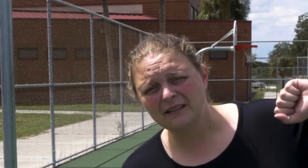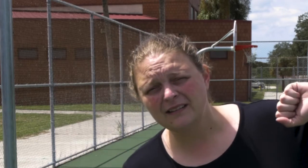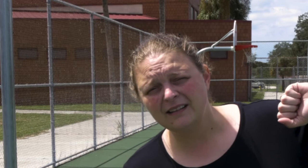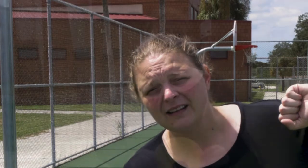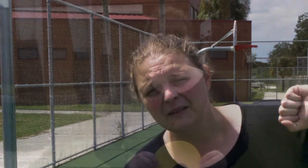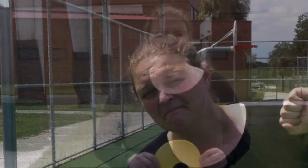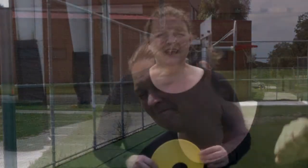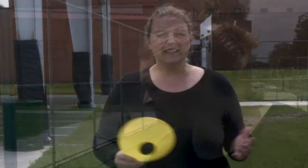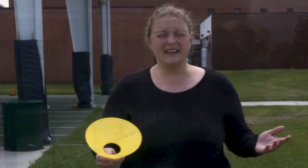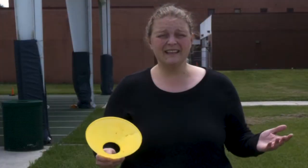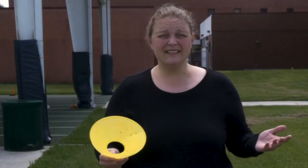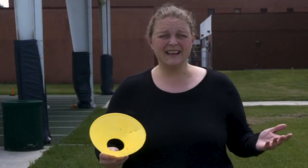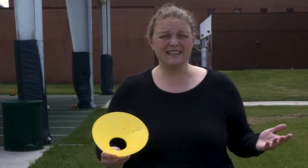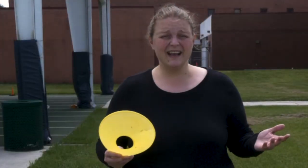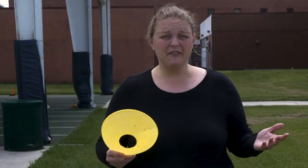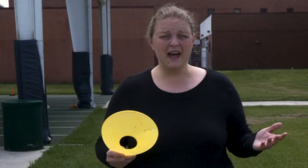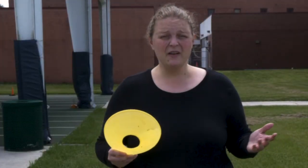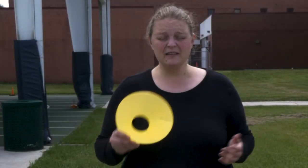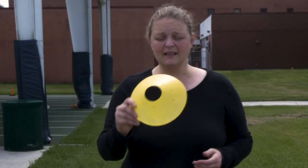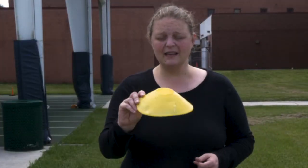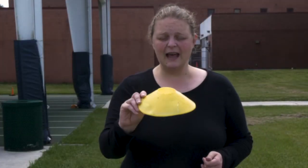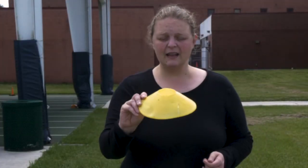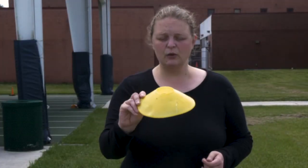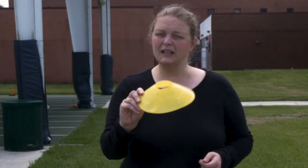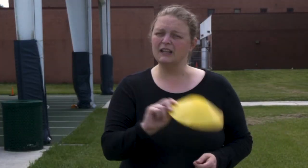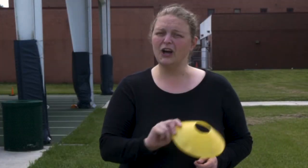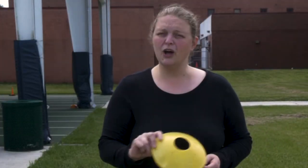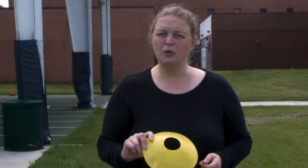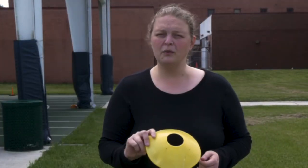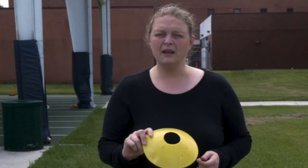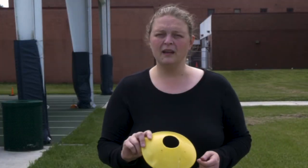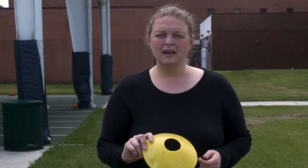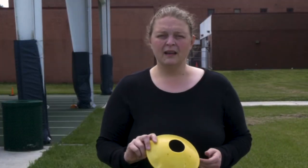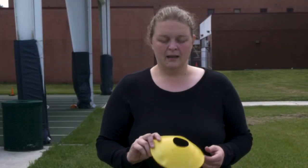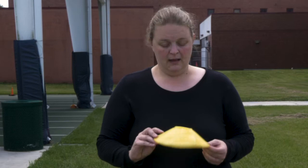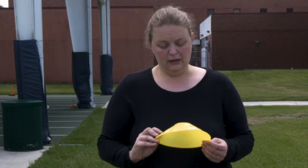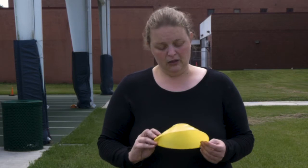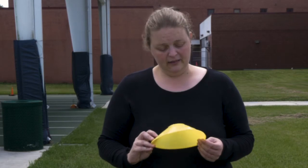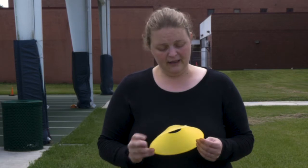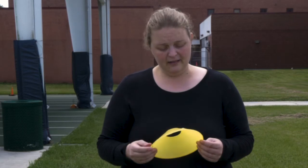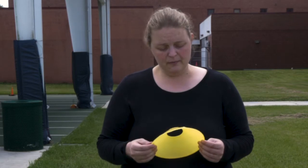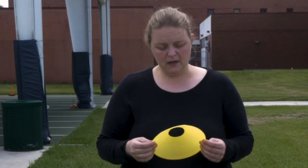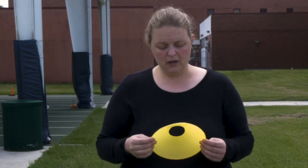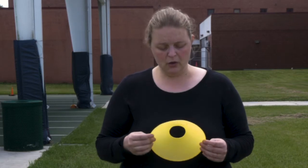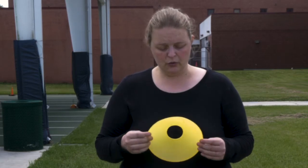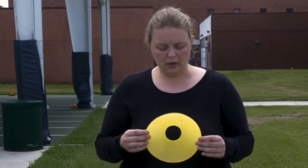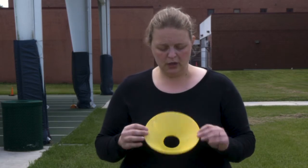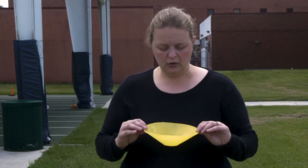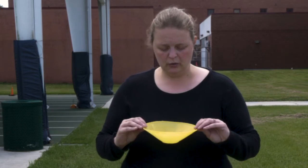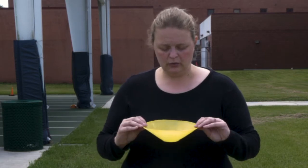ground. The next thing that I found is a yellow little cone. It looks like something Coach would use